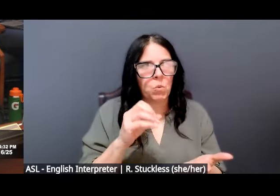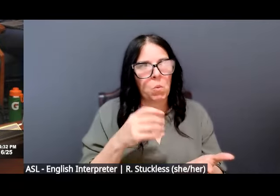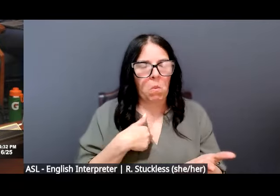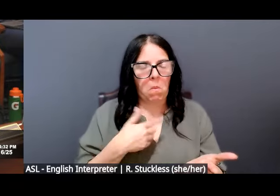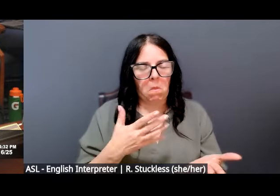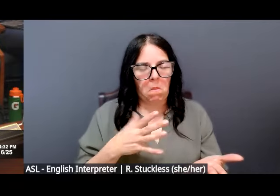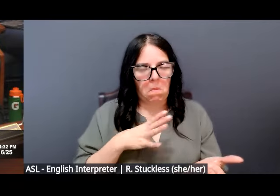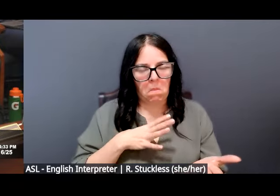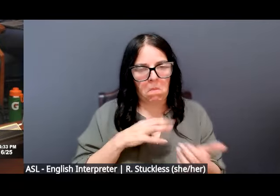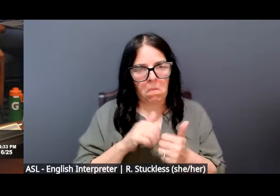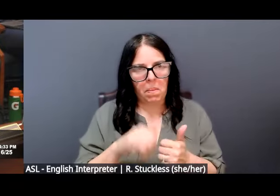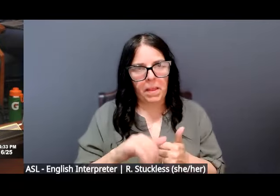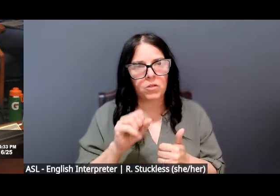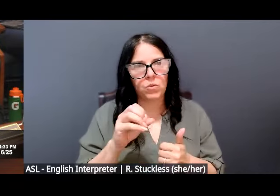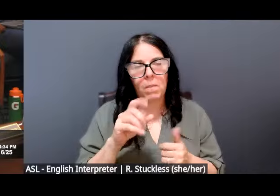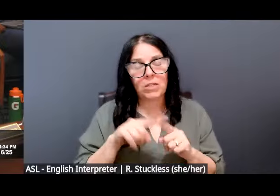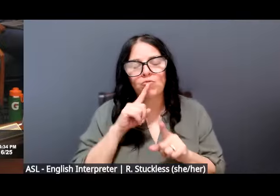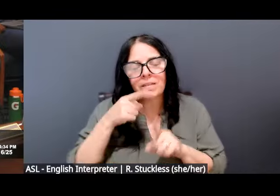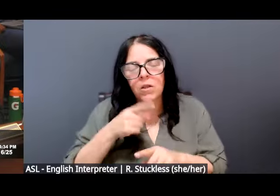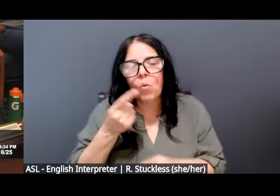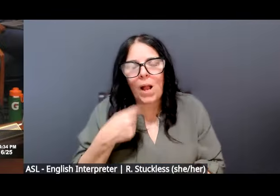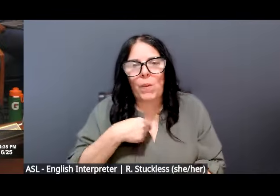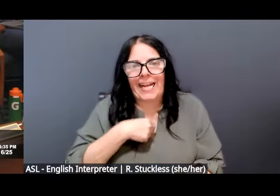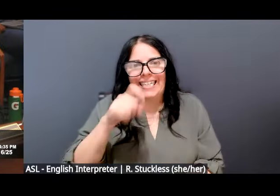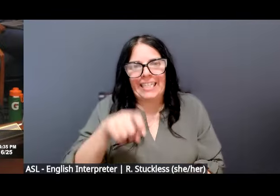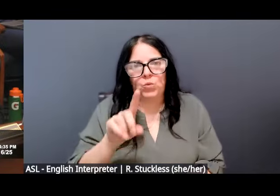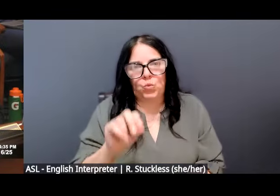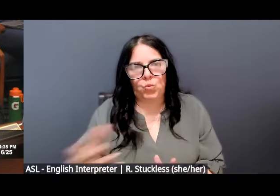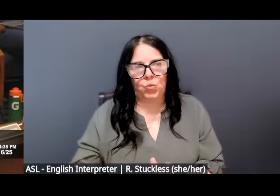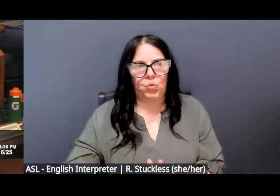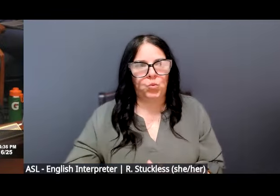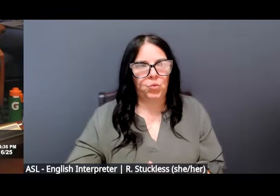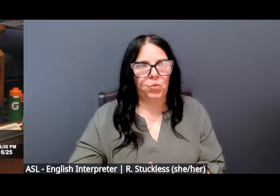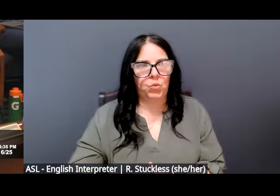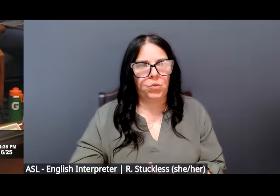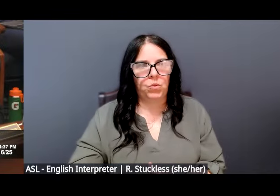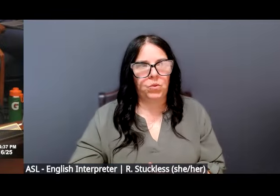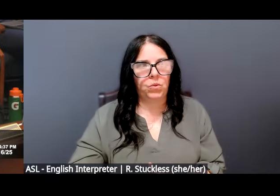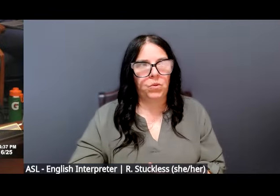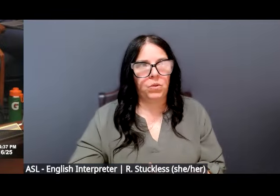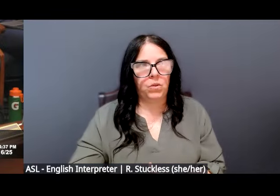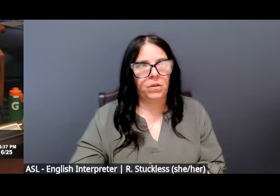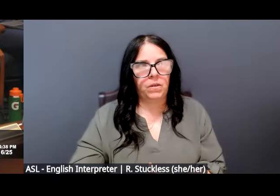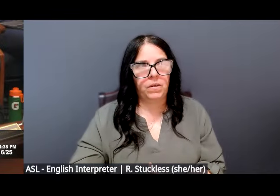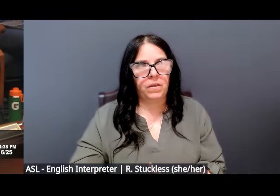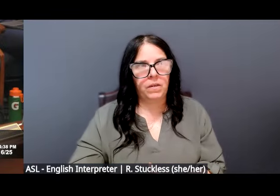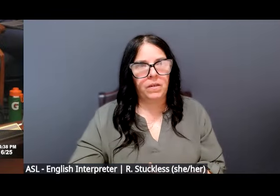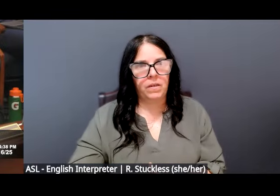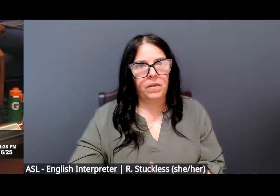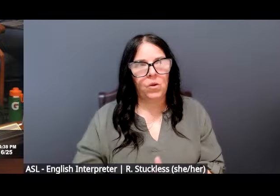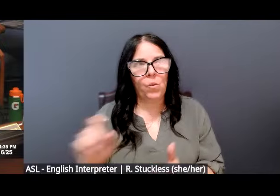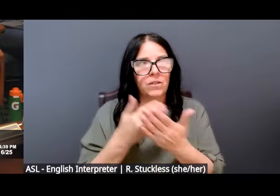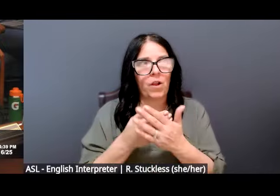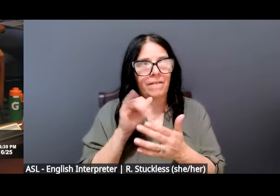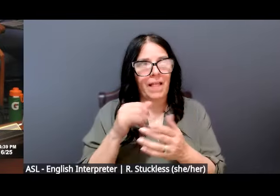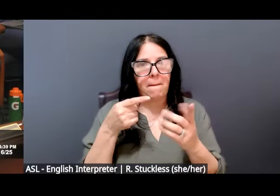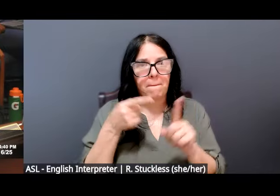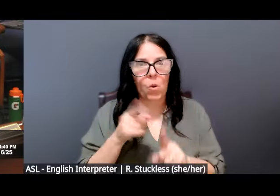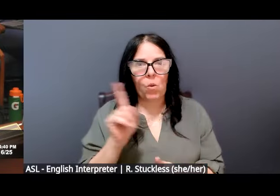what we need to do, I think, is to get to the point where we can describe